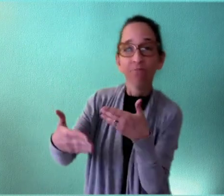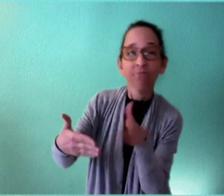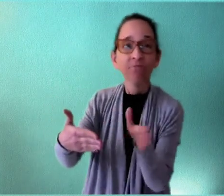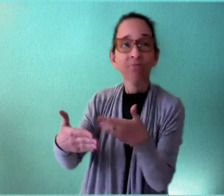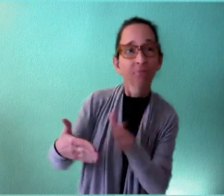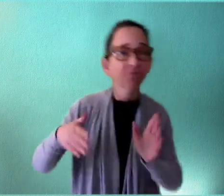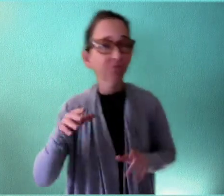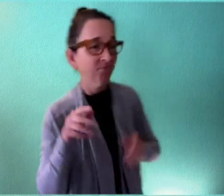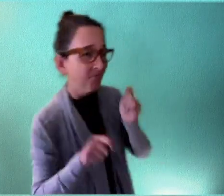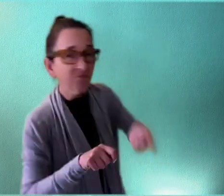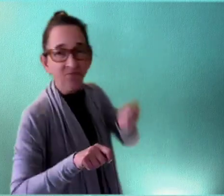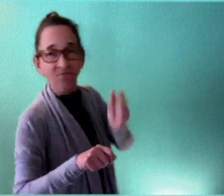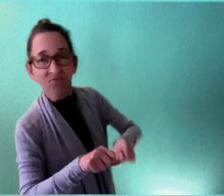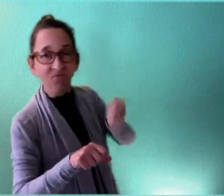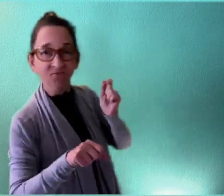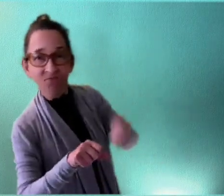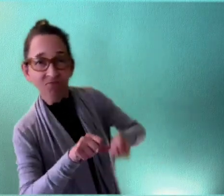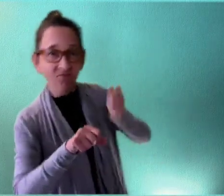All right?